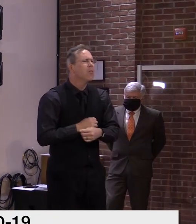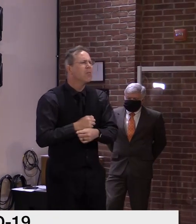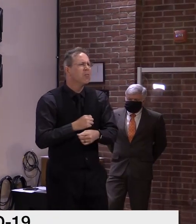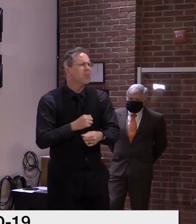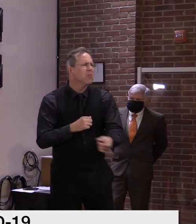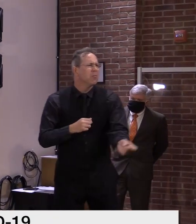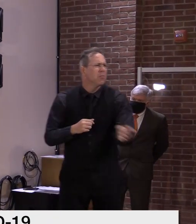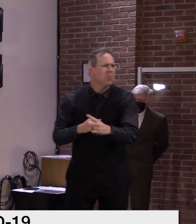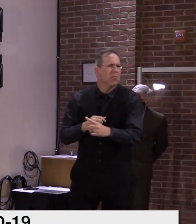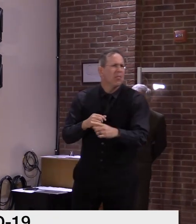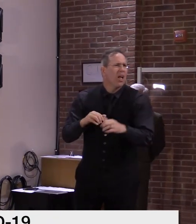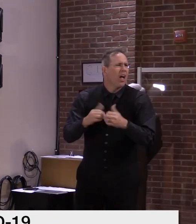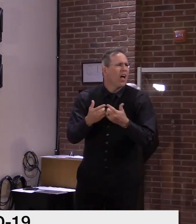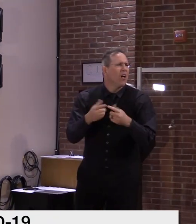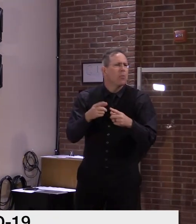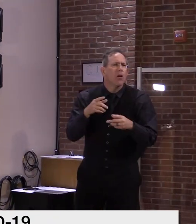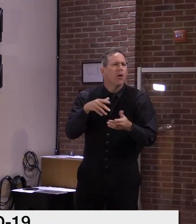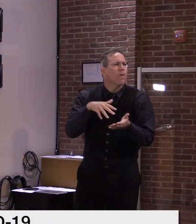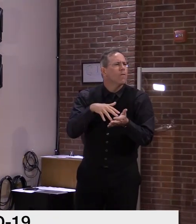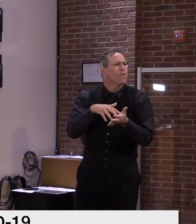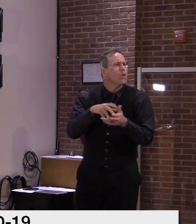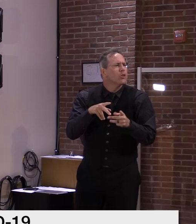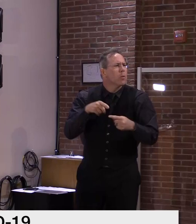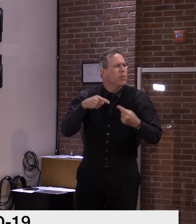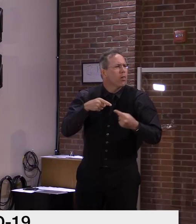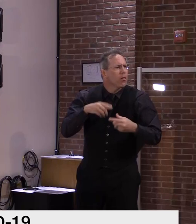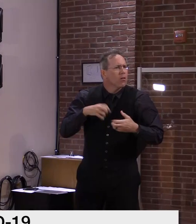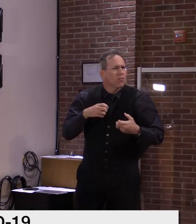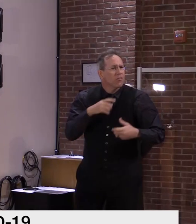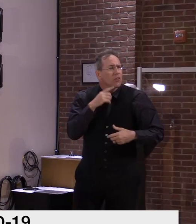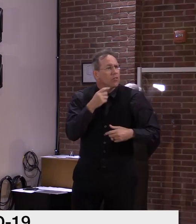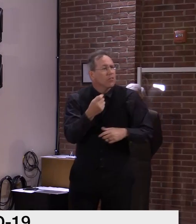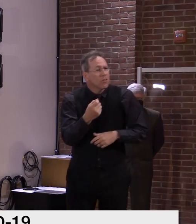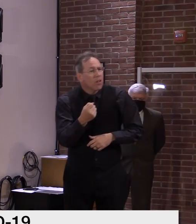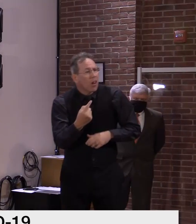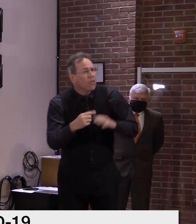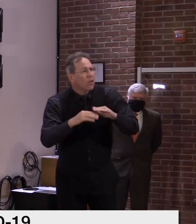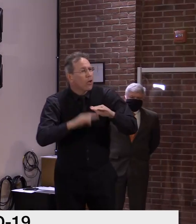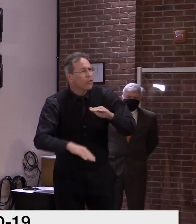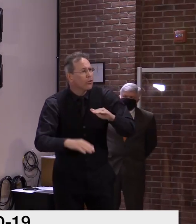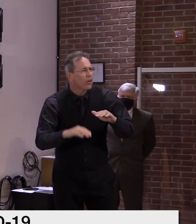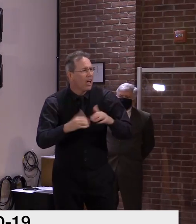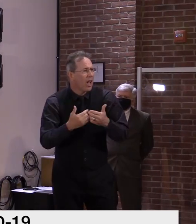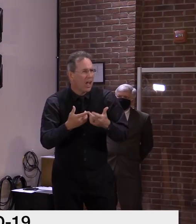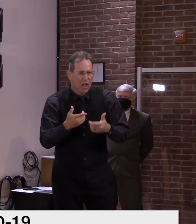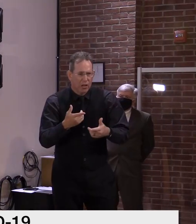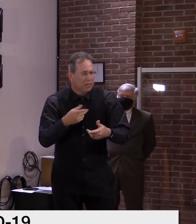the population is under 12, but as long as that age group remains unvaccinated,